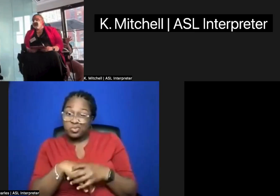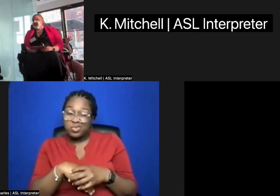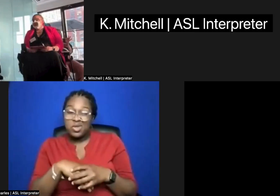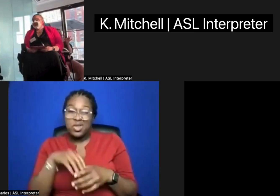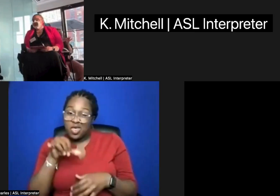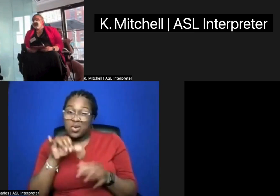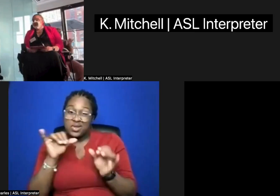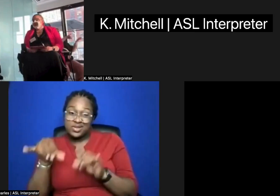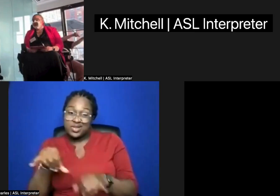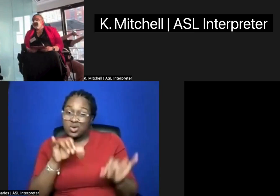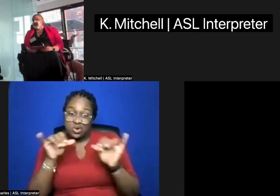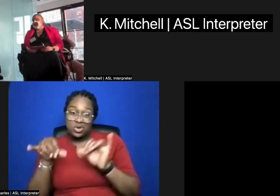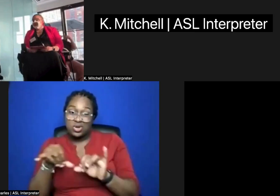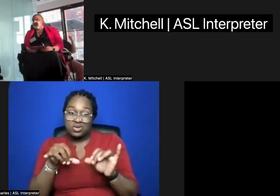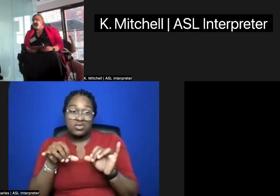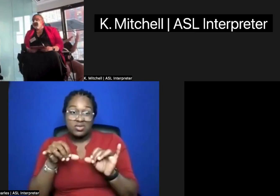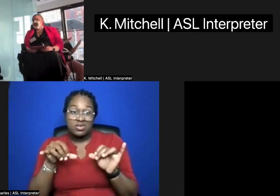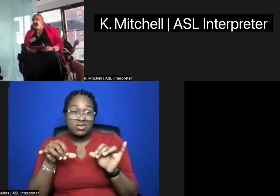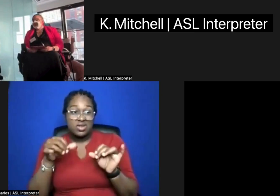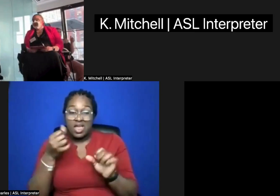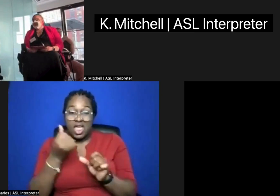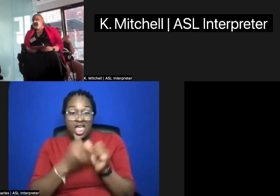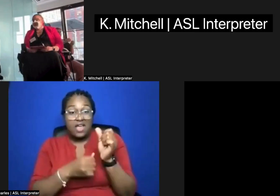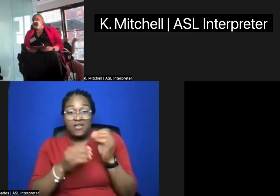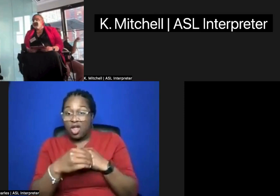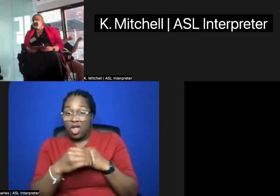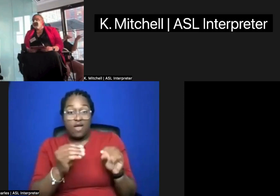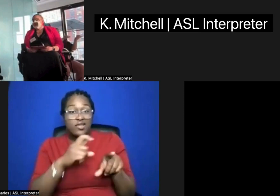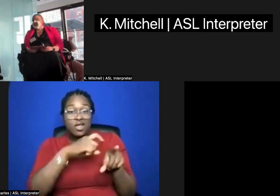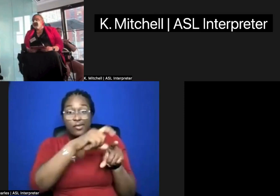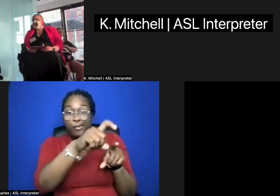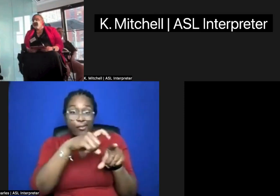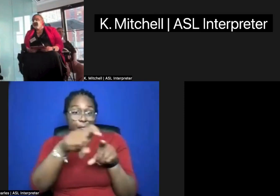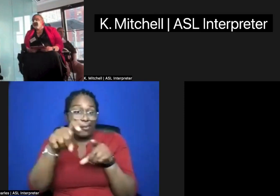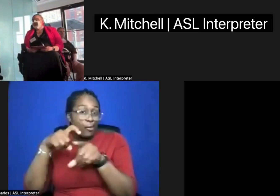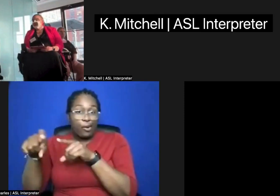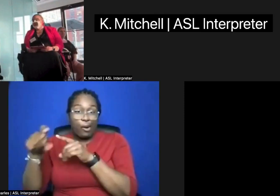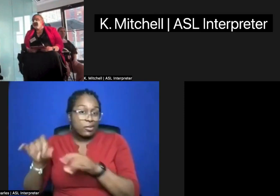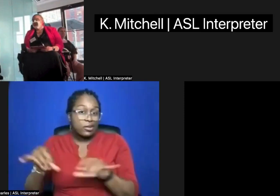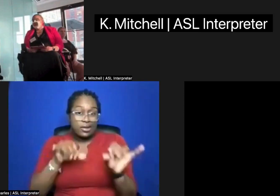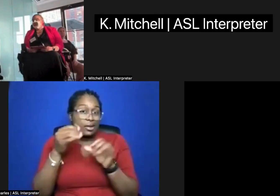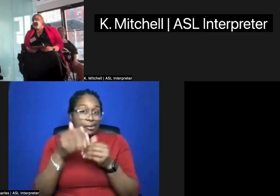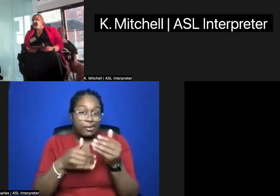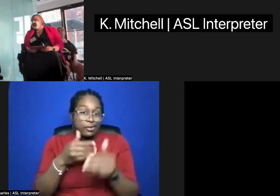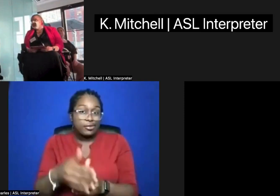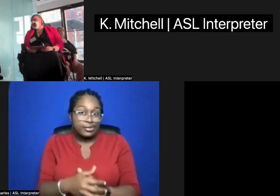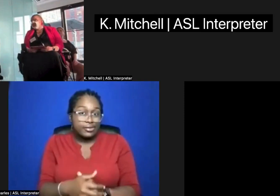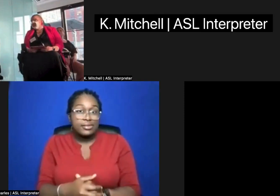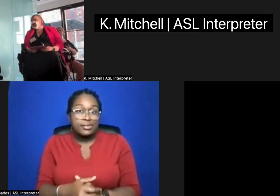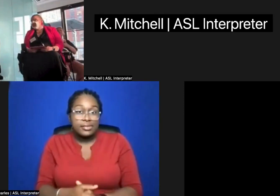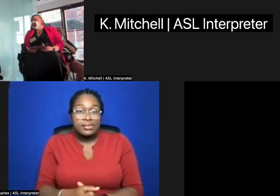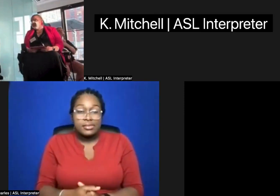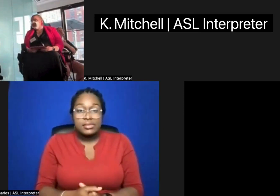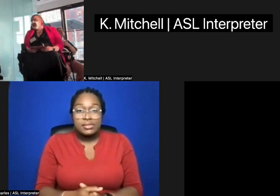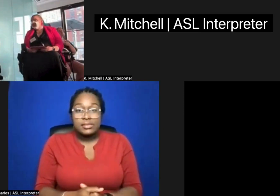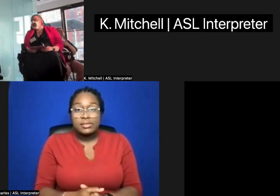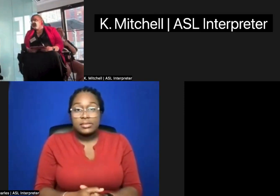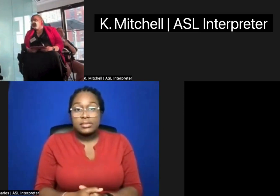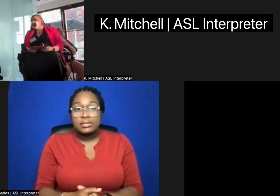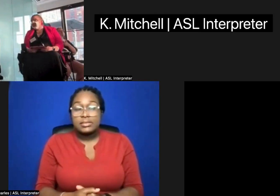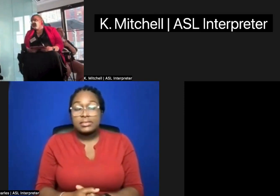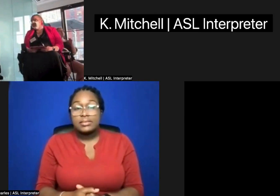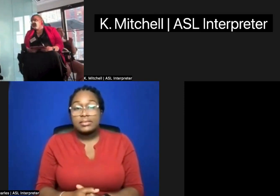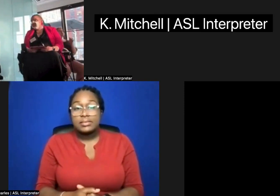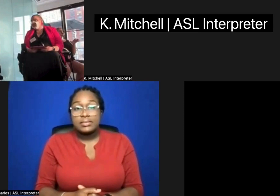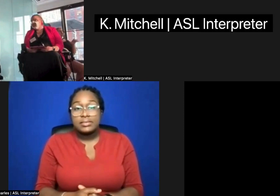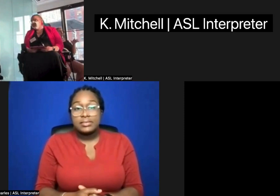standard, and that was every office I called did the same thing. So I think when you're in your pursuit,